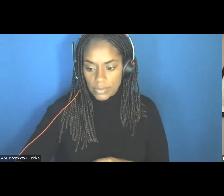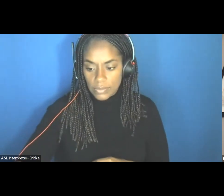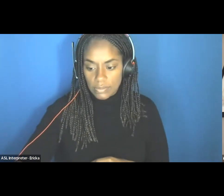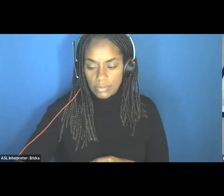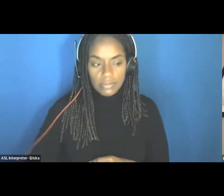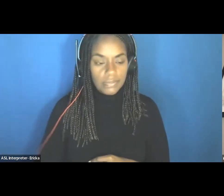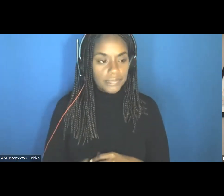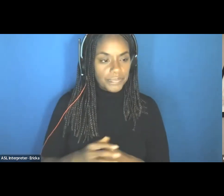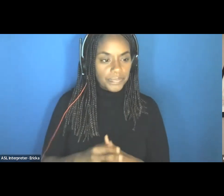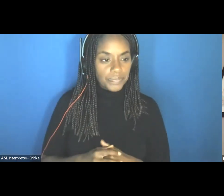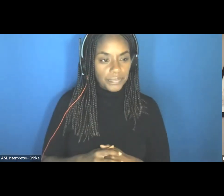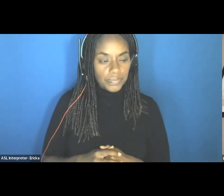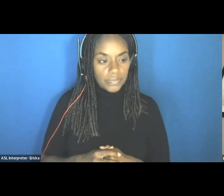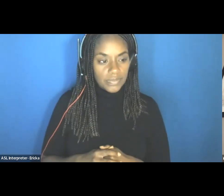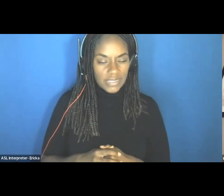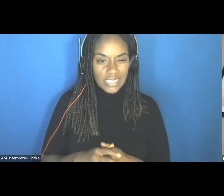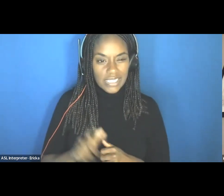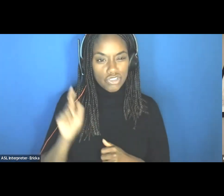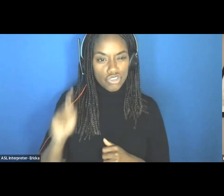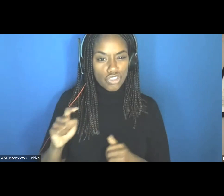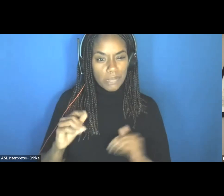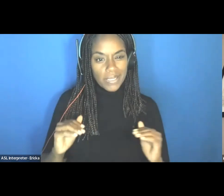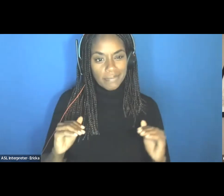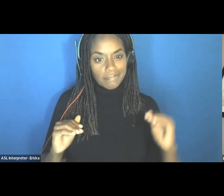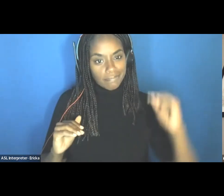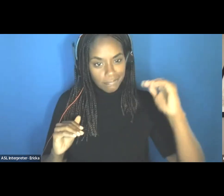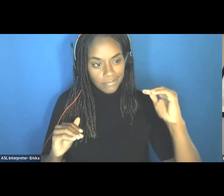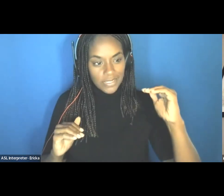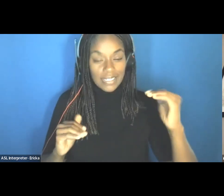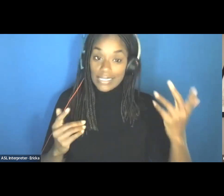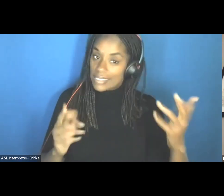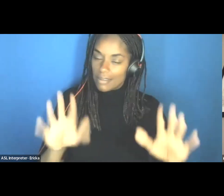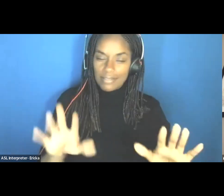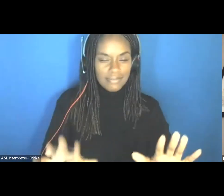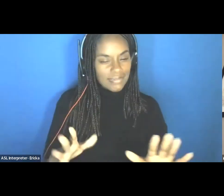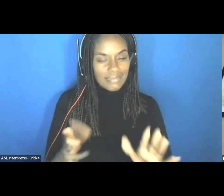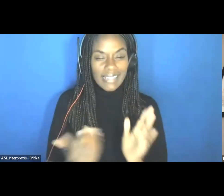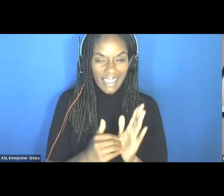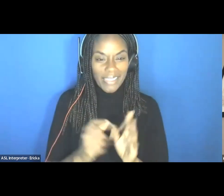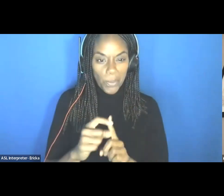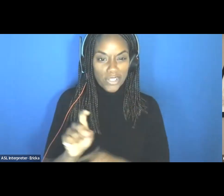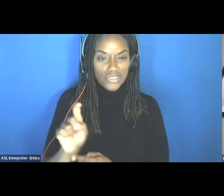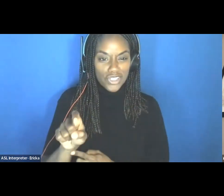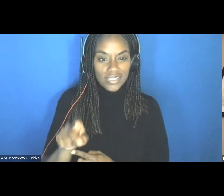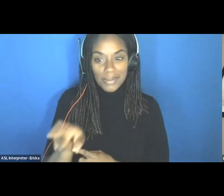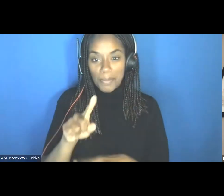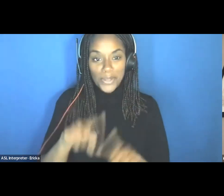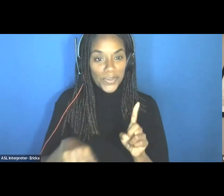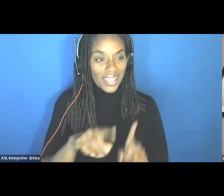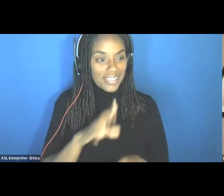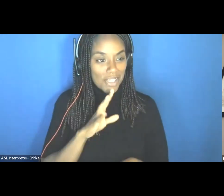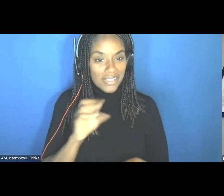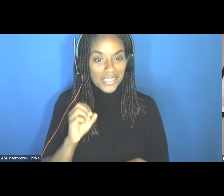should be greater. There I go again, should. You guys got to catch me on that, but you can't talk, so I guess you can't say anything just